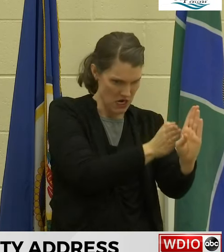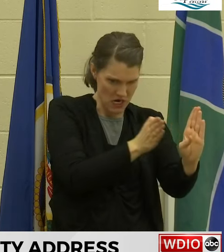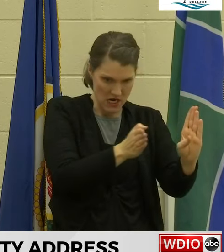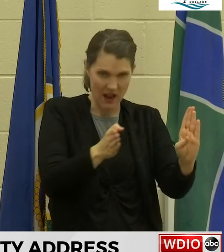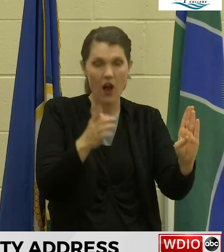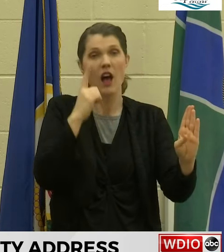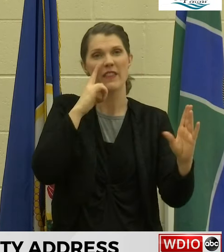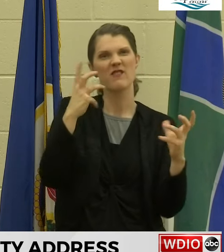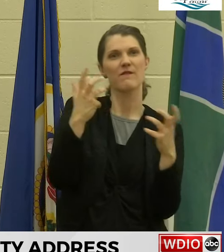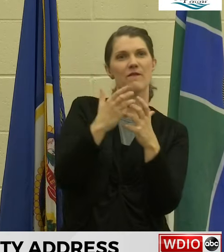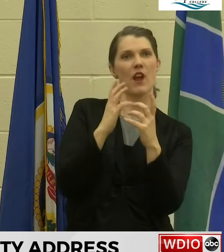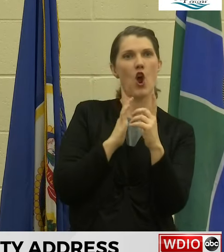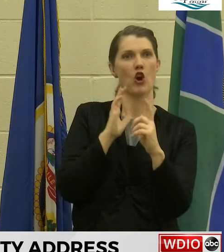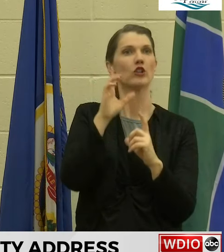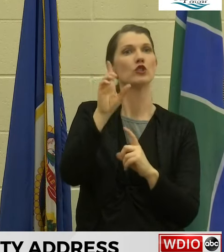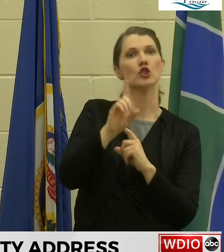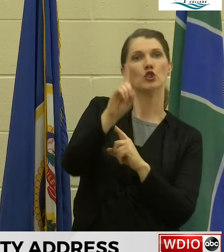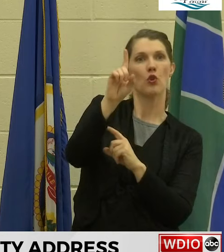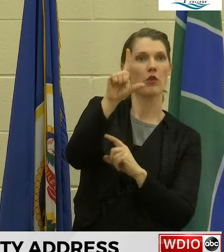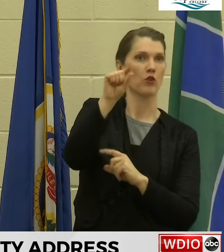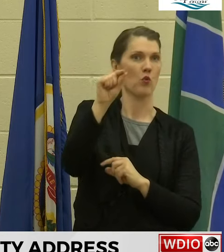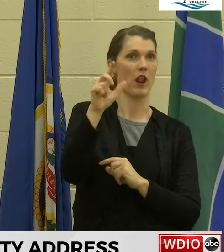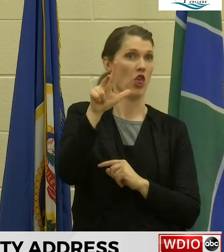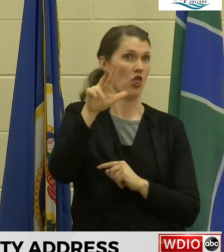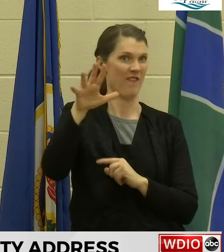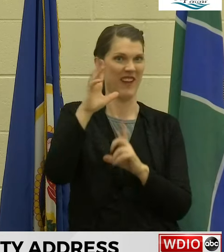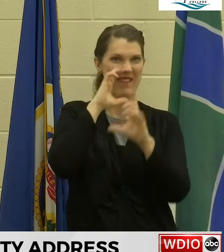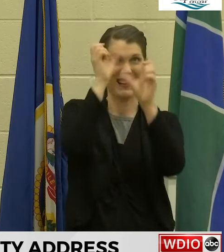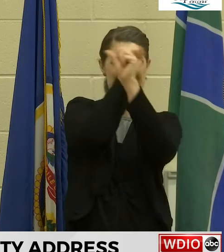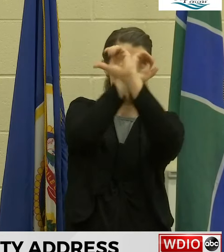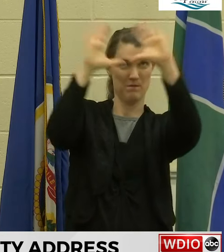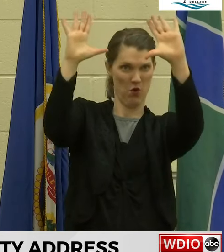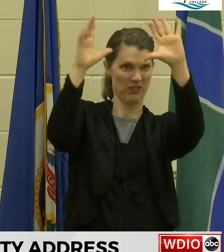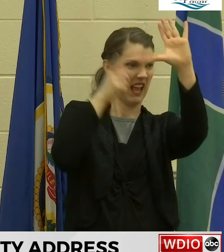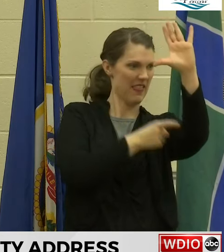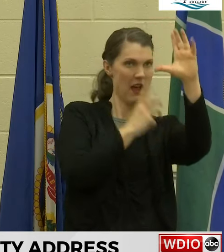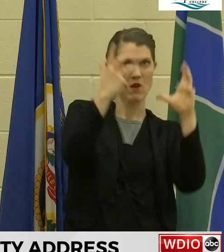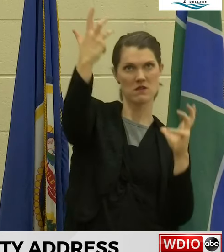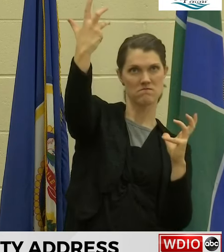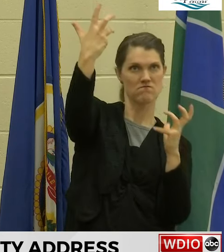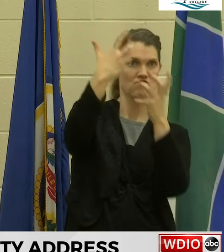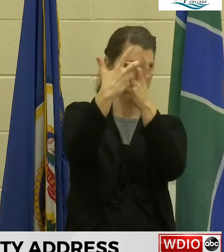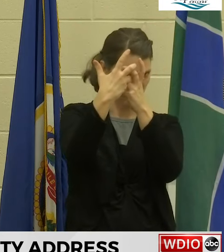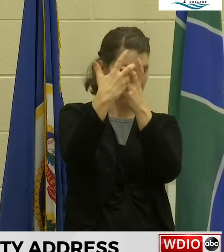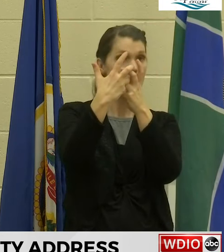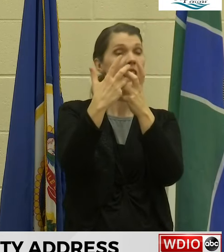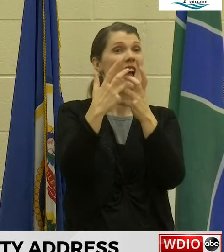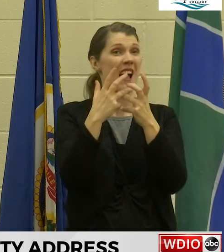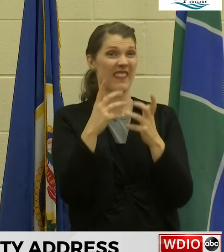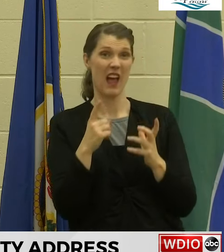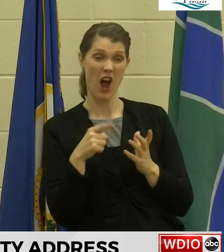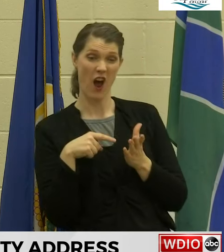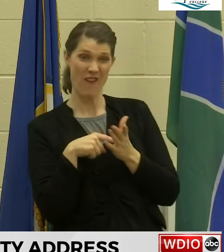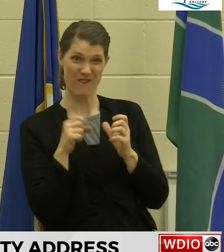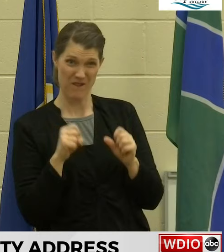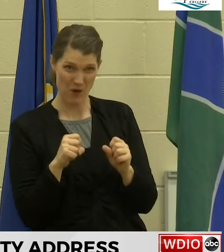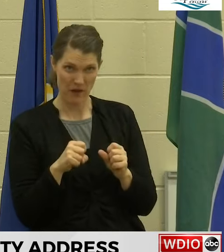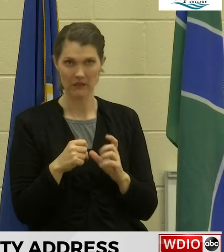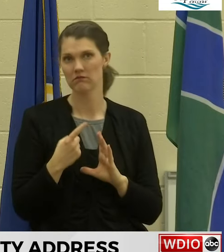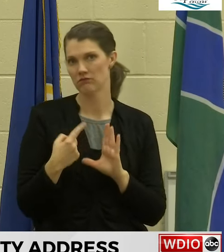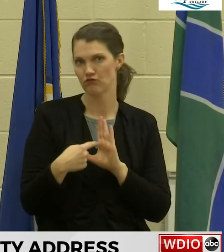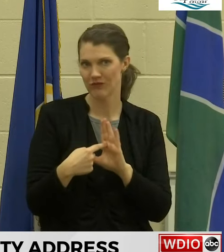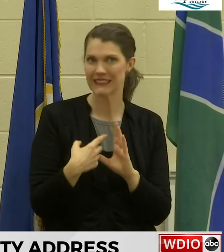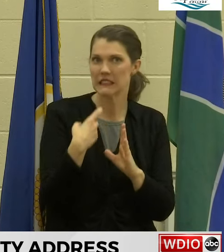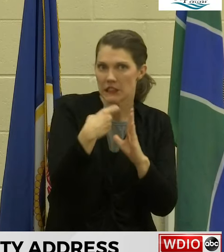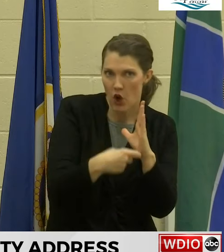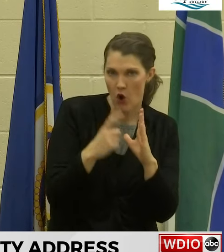Duluth 2035. And to be clear, the barriers of affordability, the rising costs